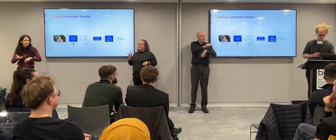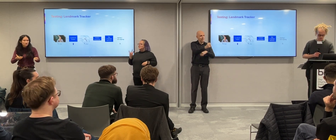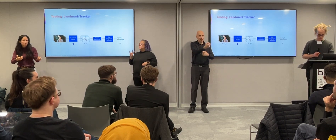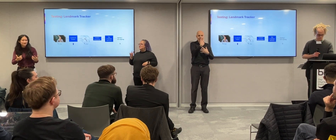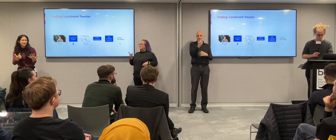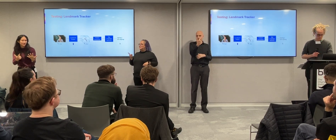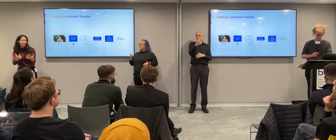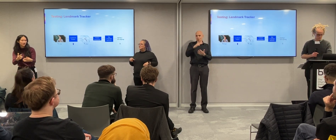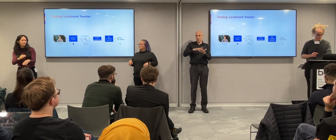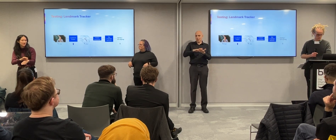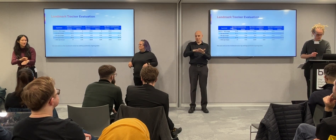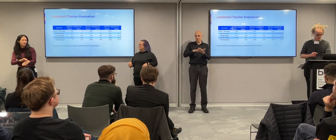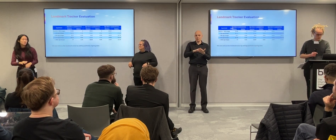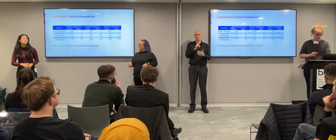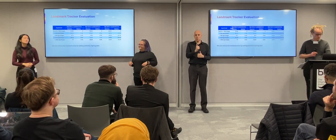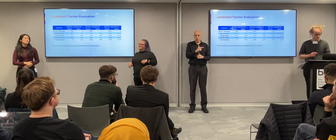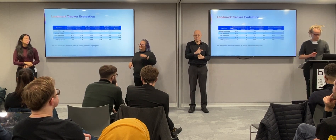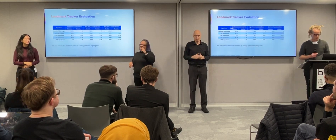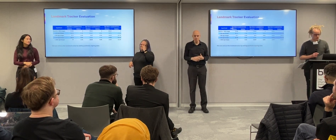Okay.